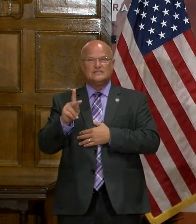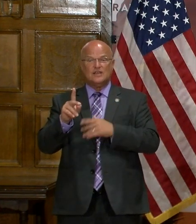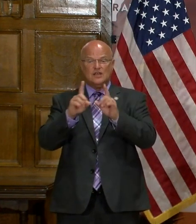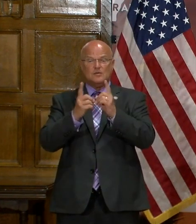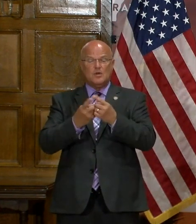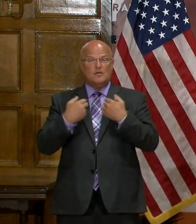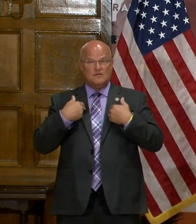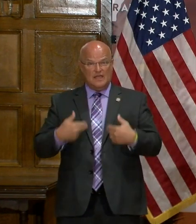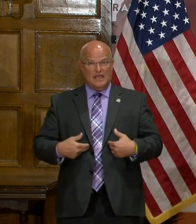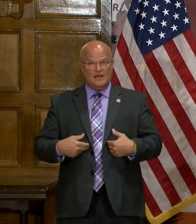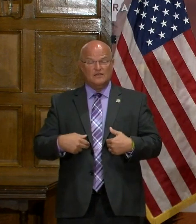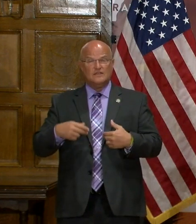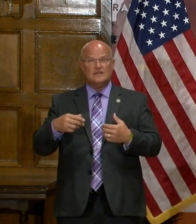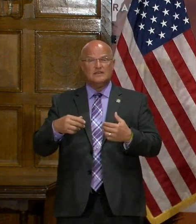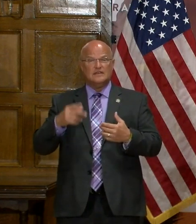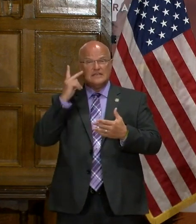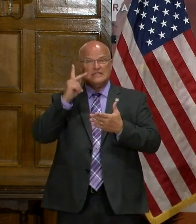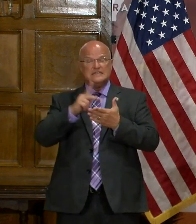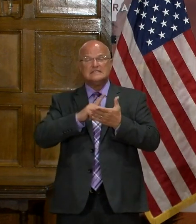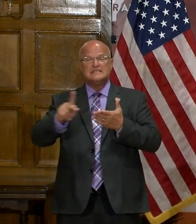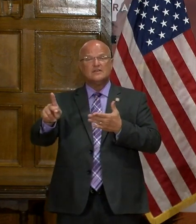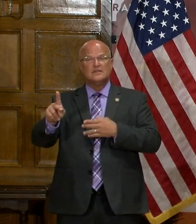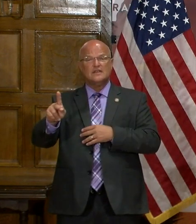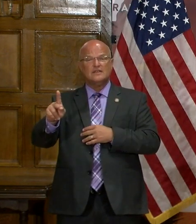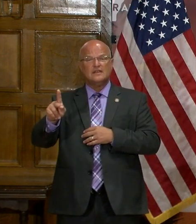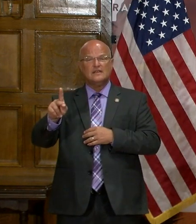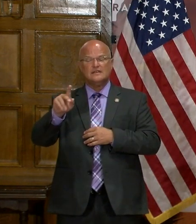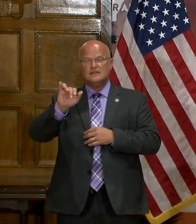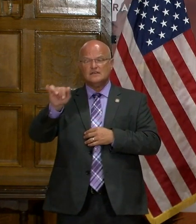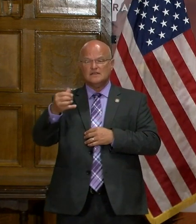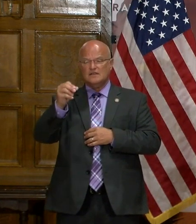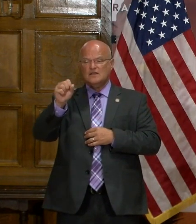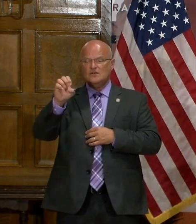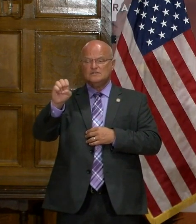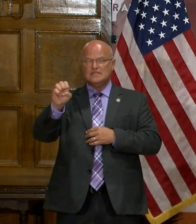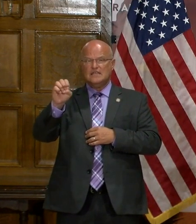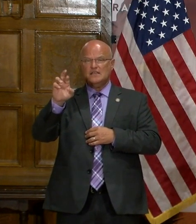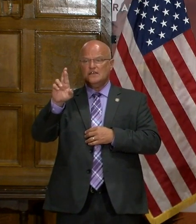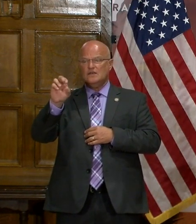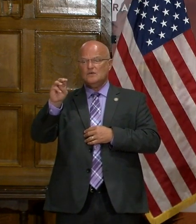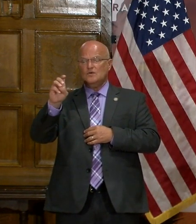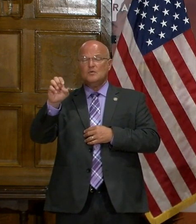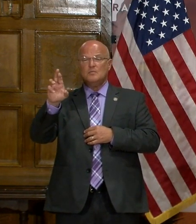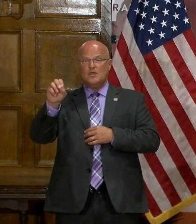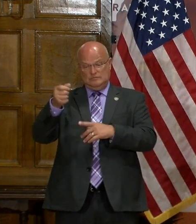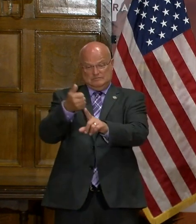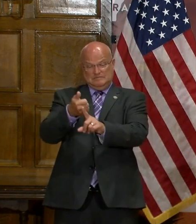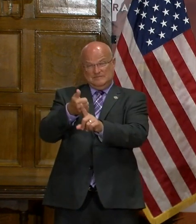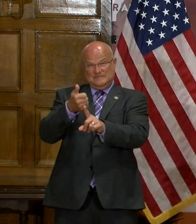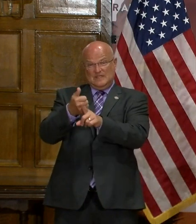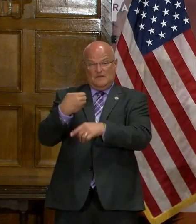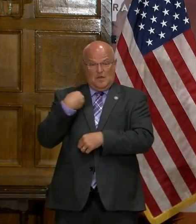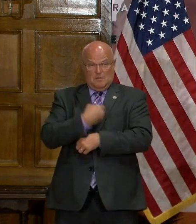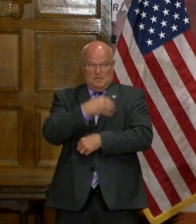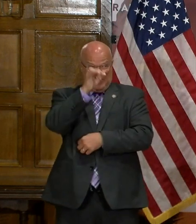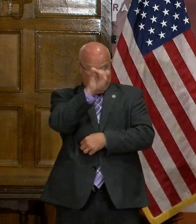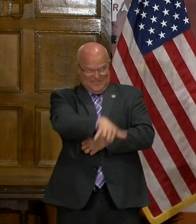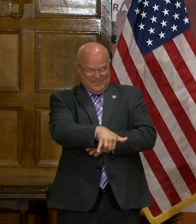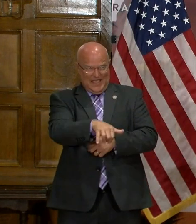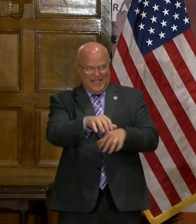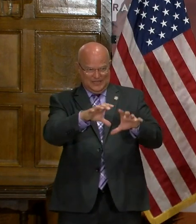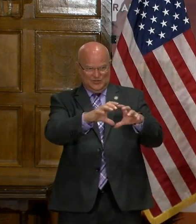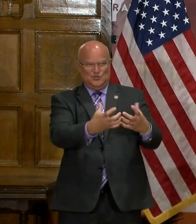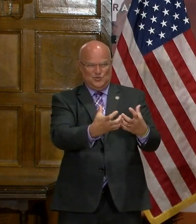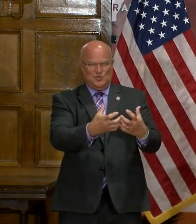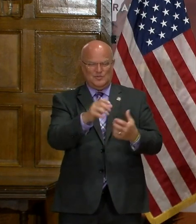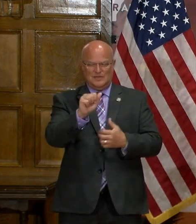the Department of Health Secretary Jose Romero, Dr. Jose Romero, who's a member of that academy.